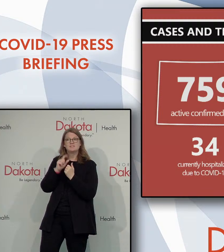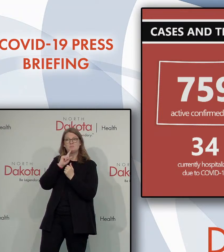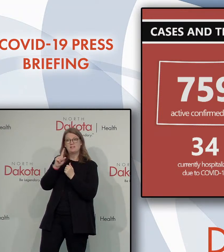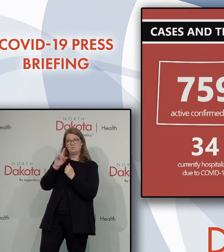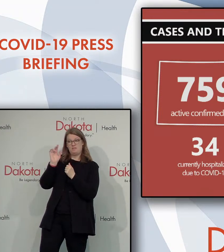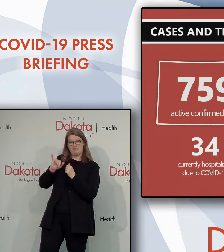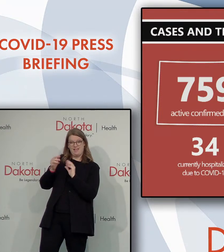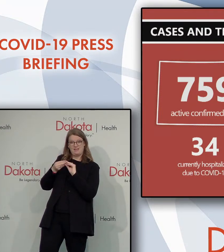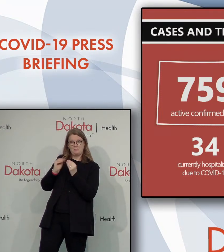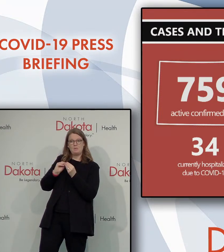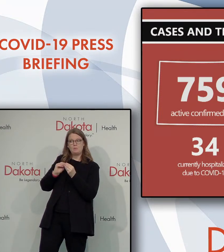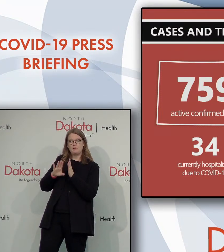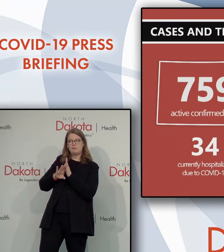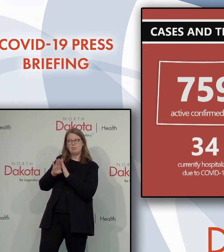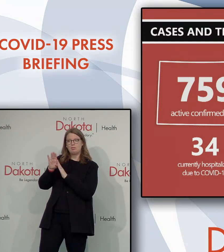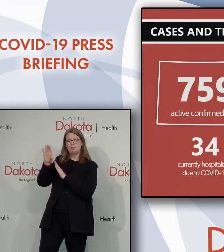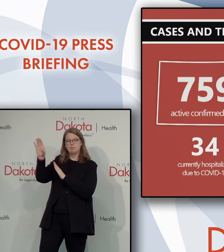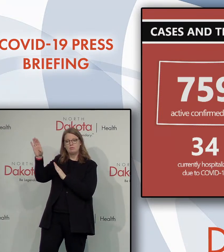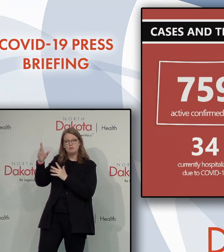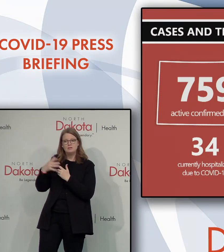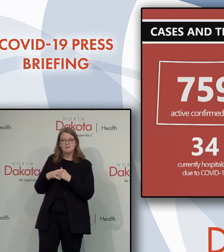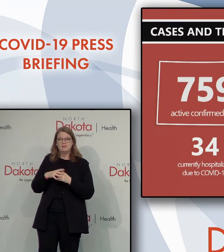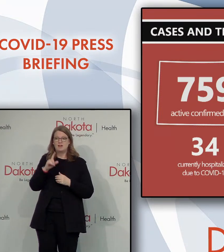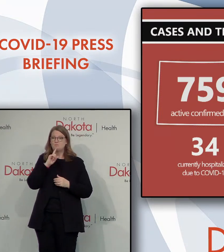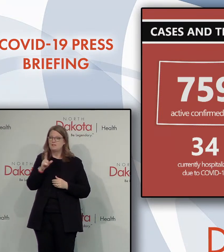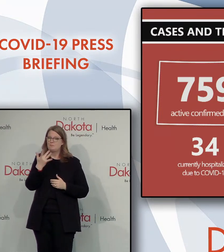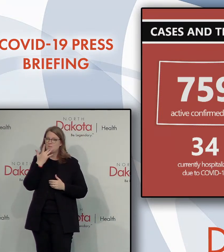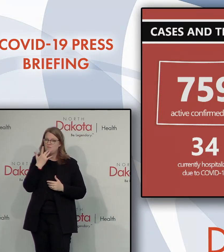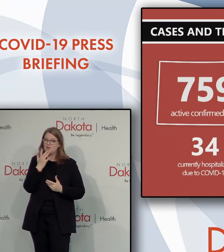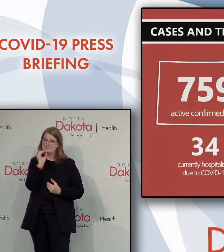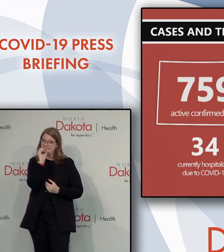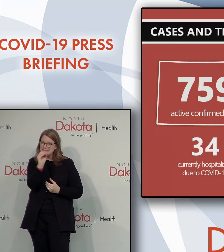growing as we drive the number of deaths to 0.